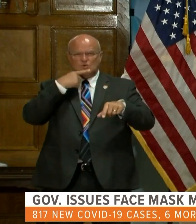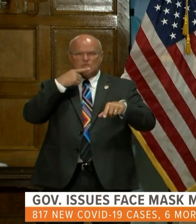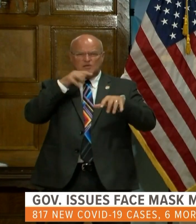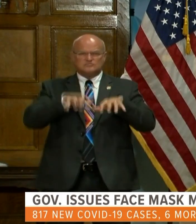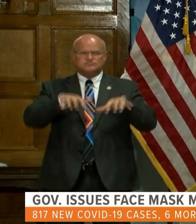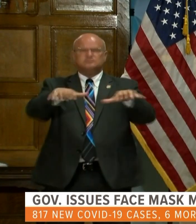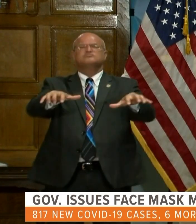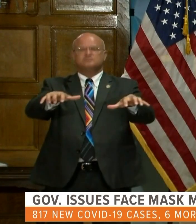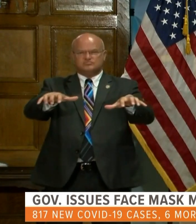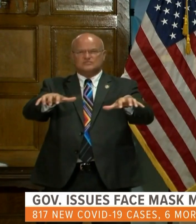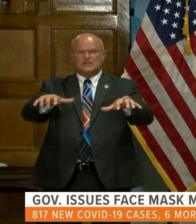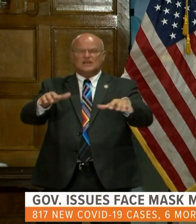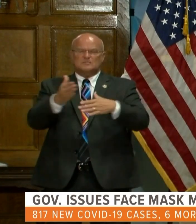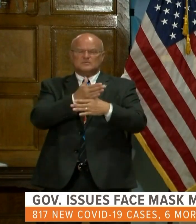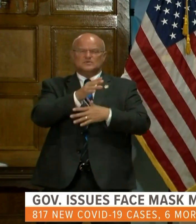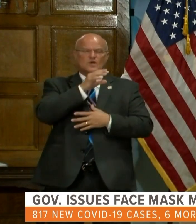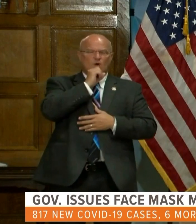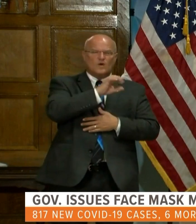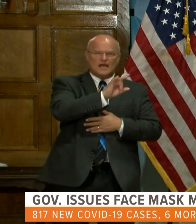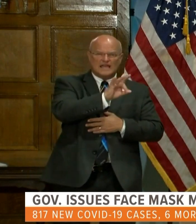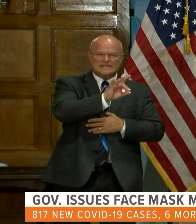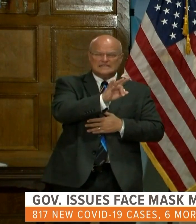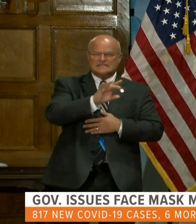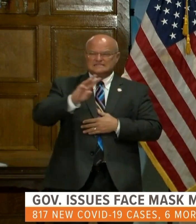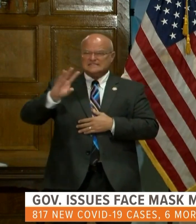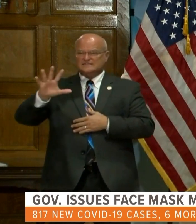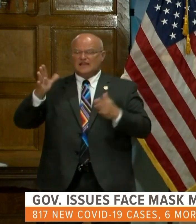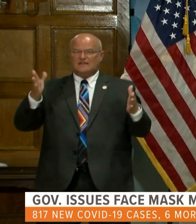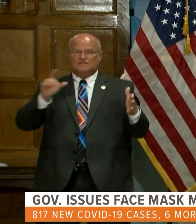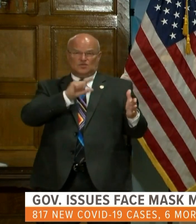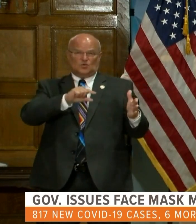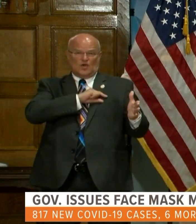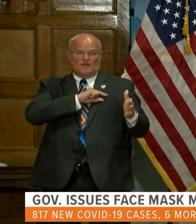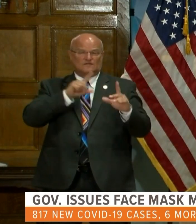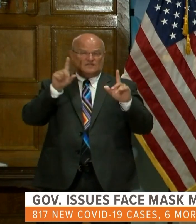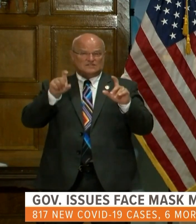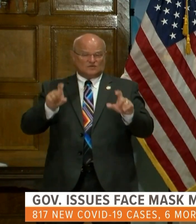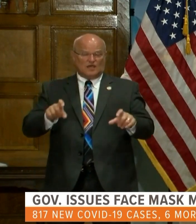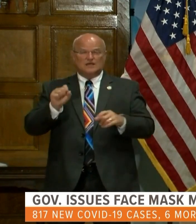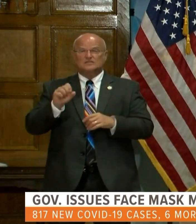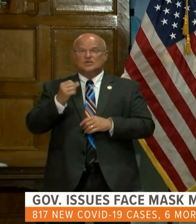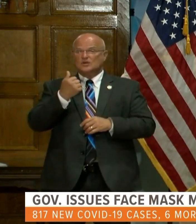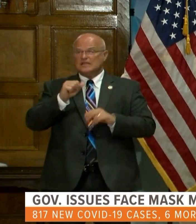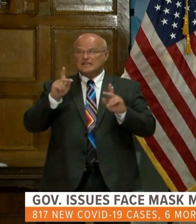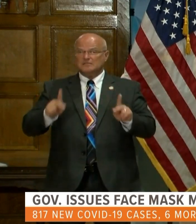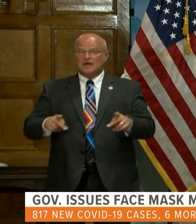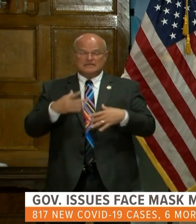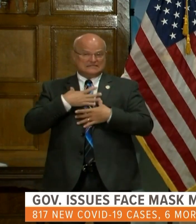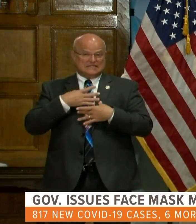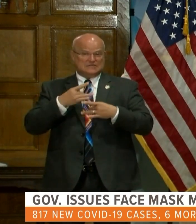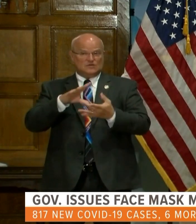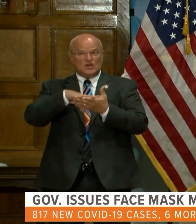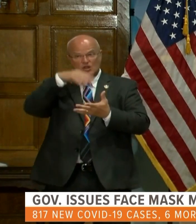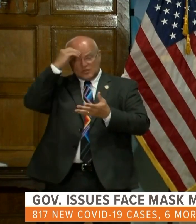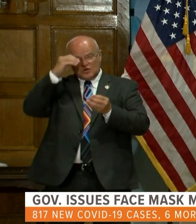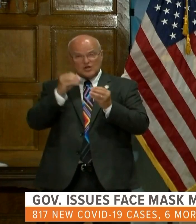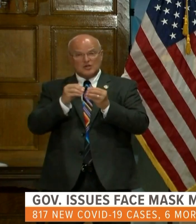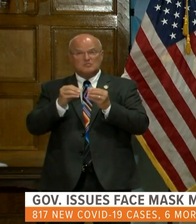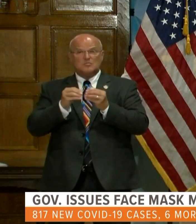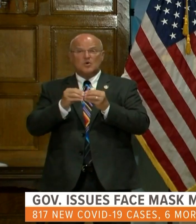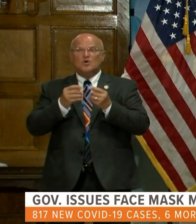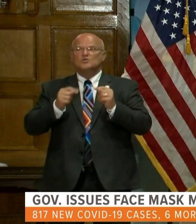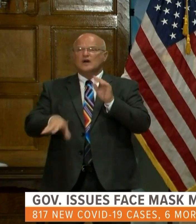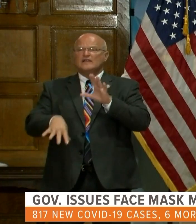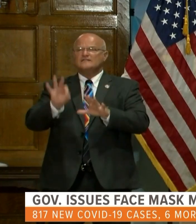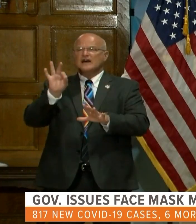public, and you're between 18 and 65, you might qualify for this trial. So anybody that's interested in learning more or